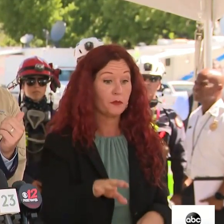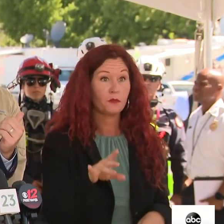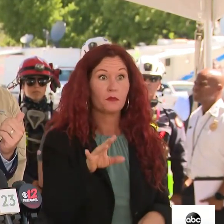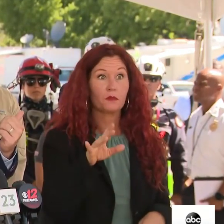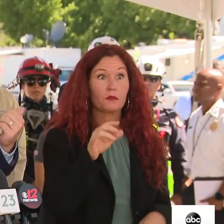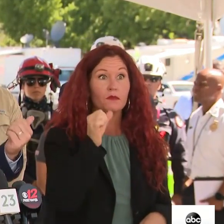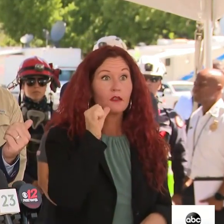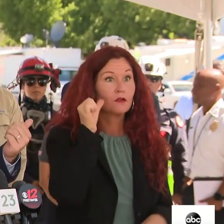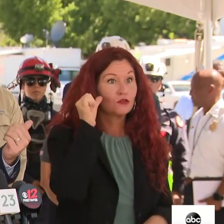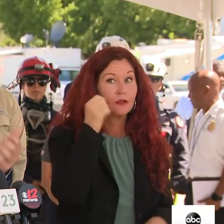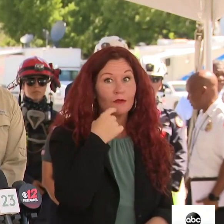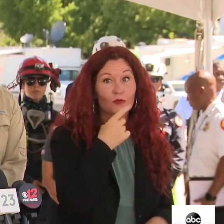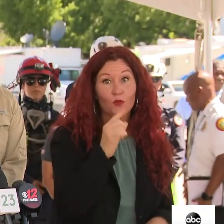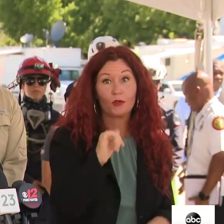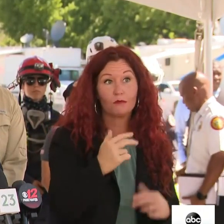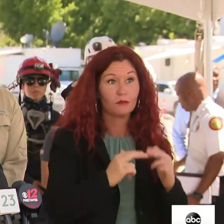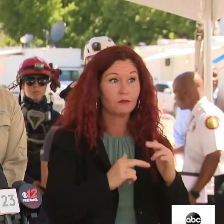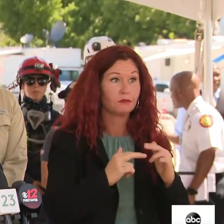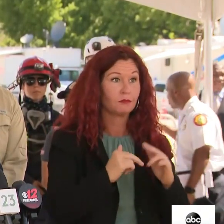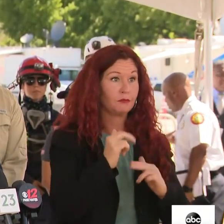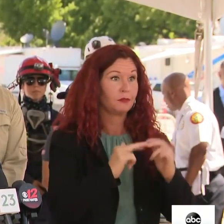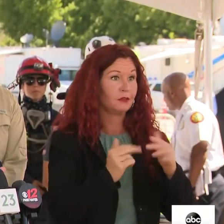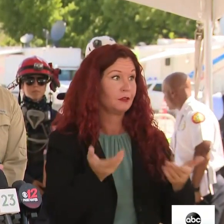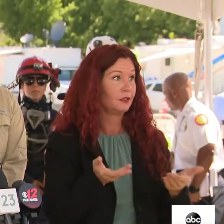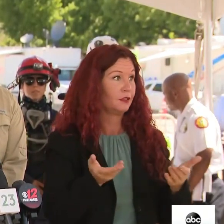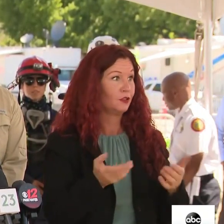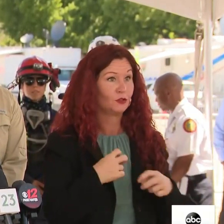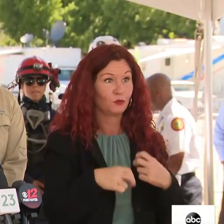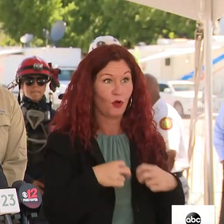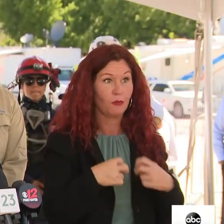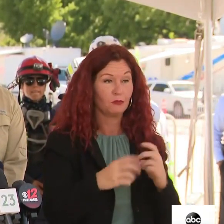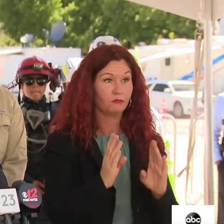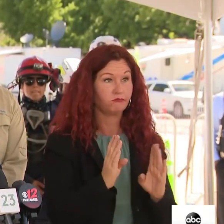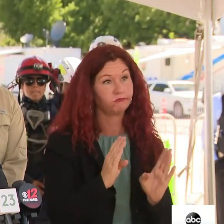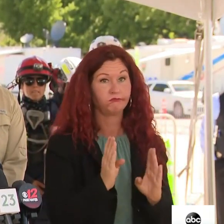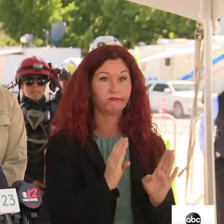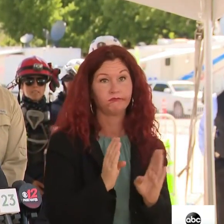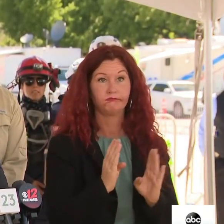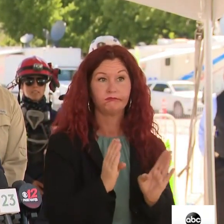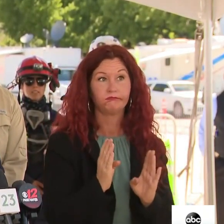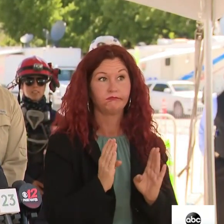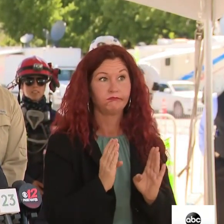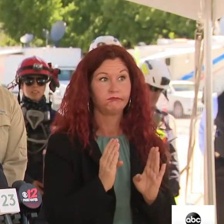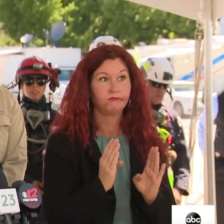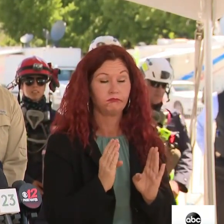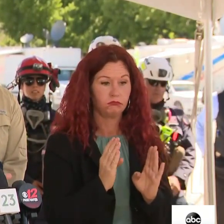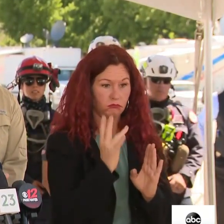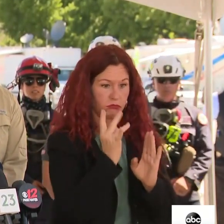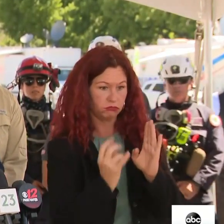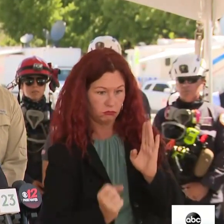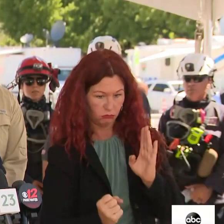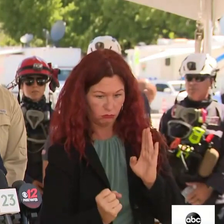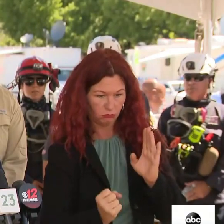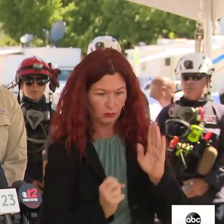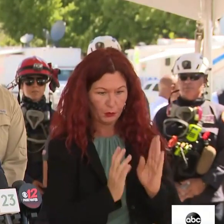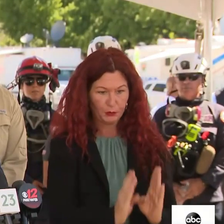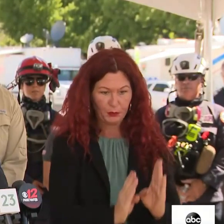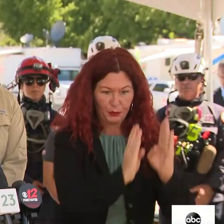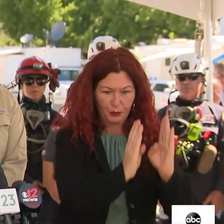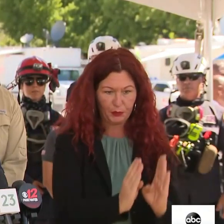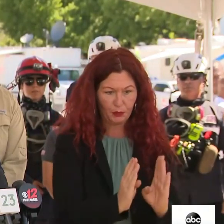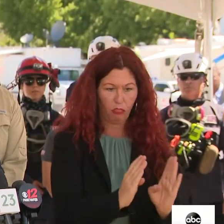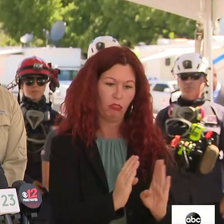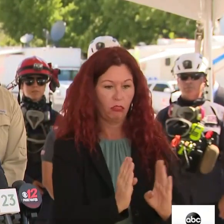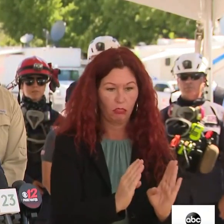building here in Surfside that is tottering. It is structurally unsound, and although the eye of the storm